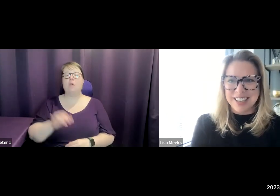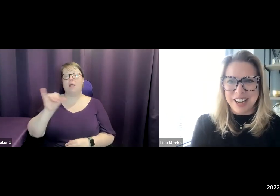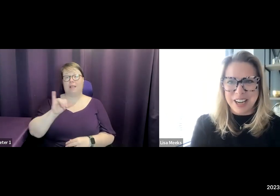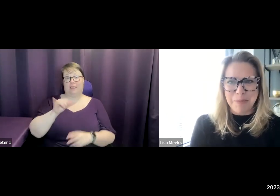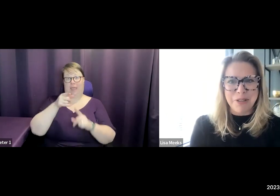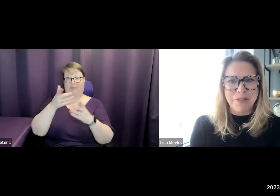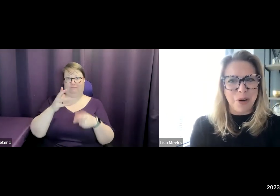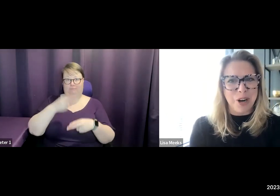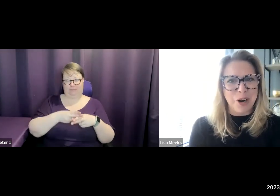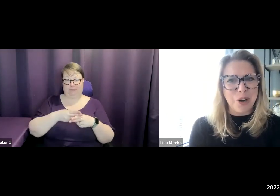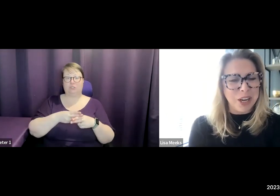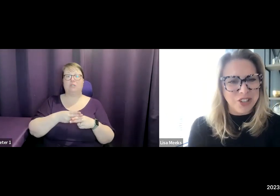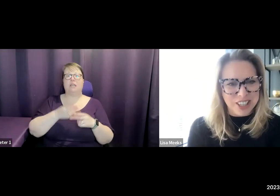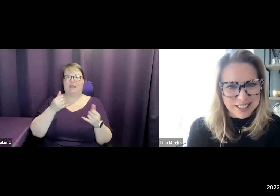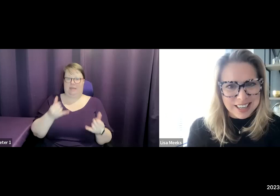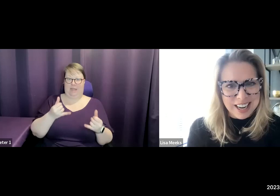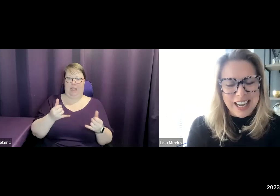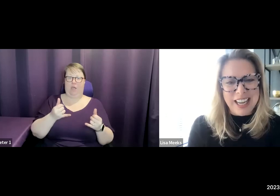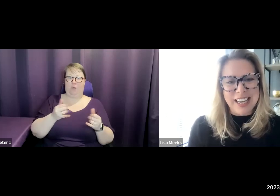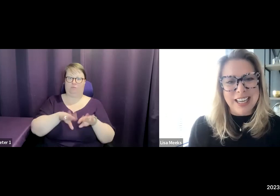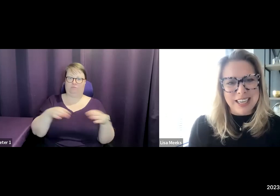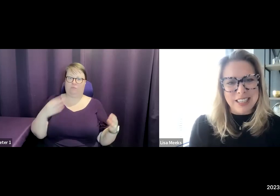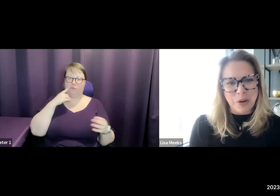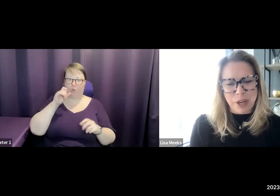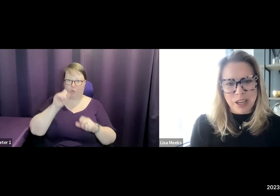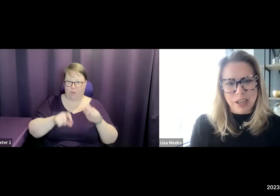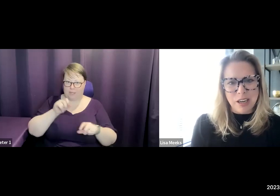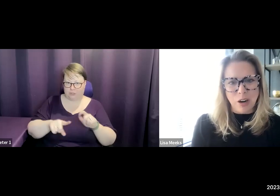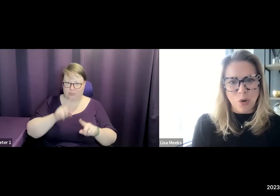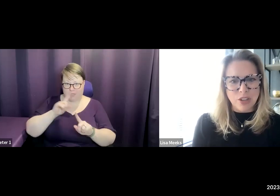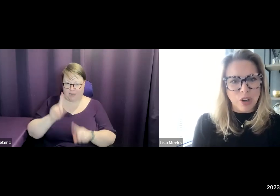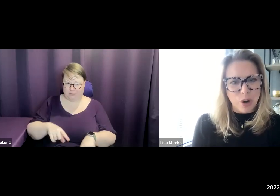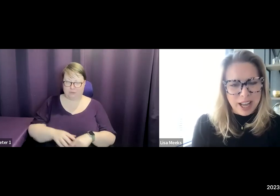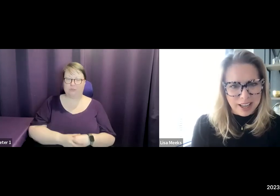it is time for questions, and we